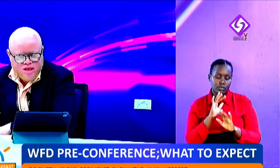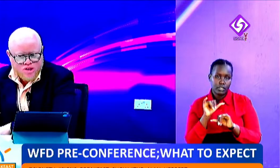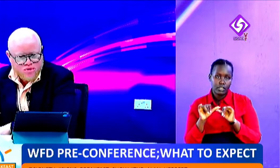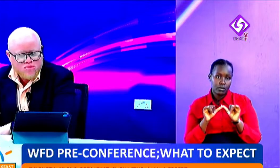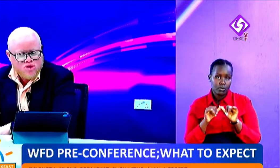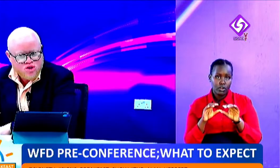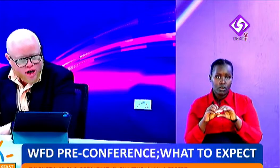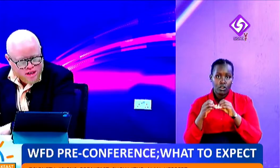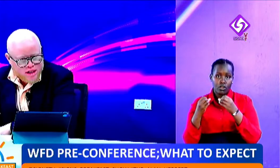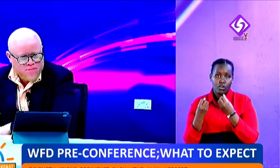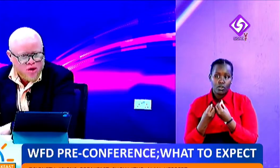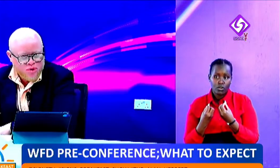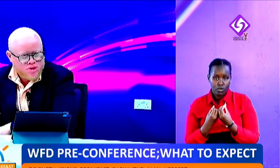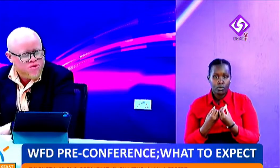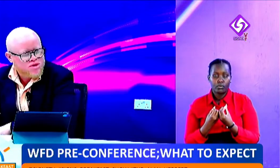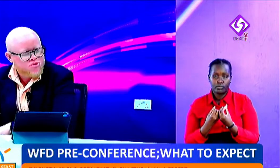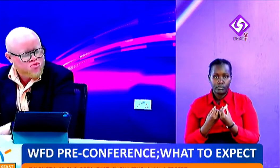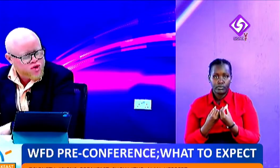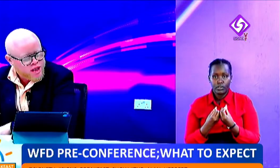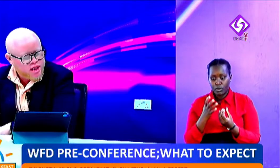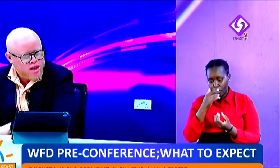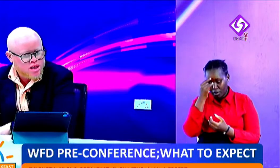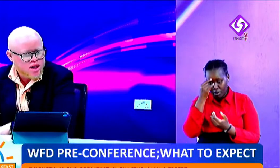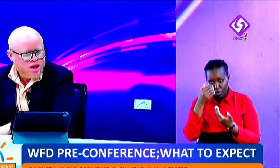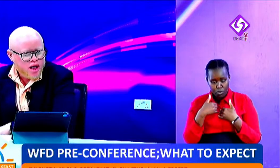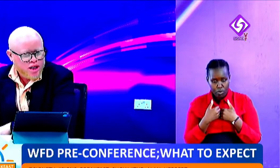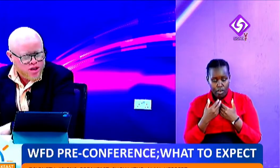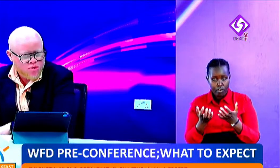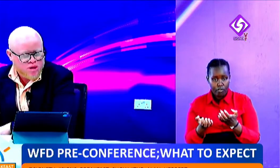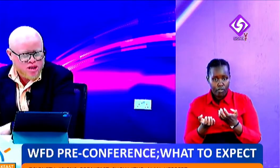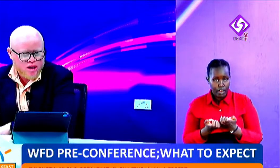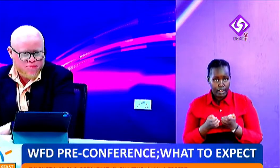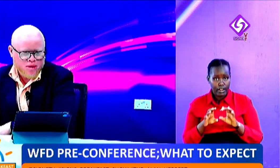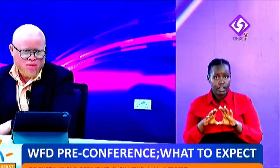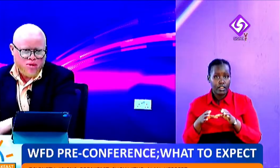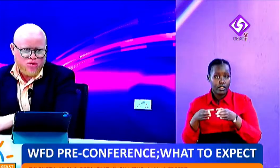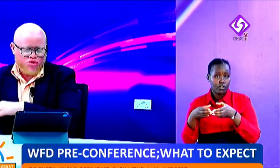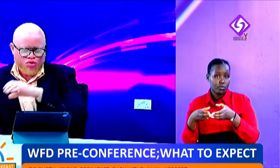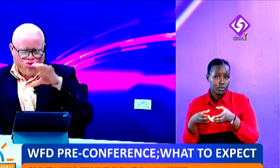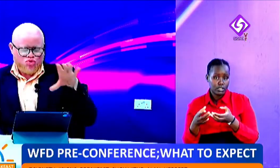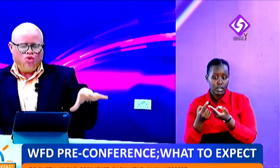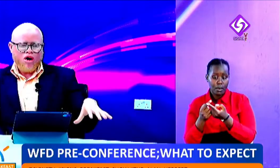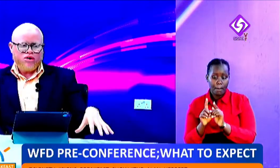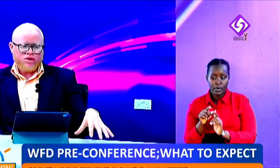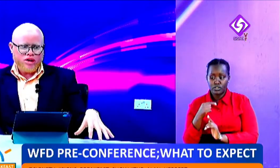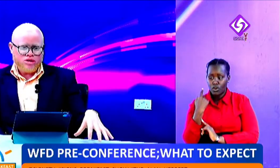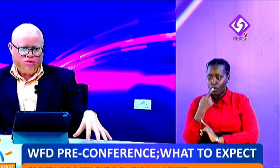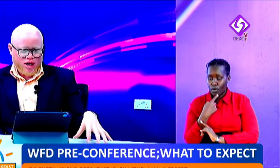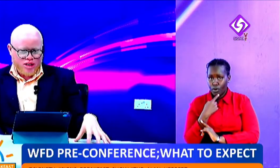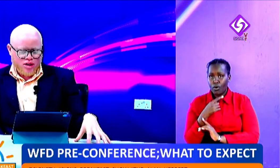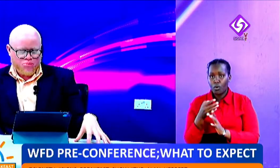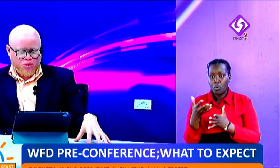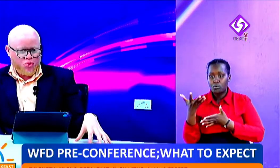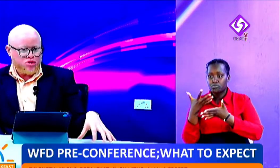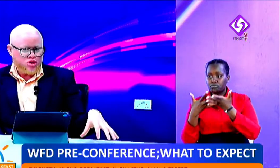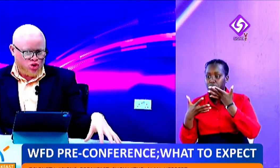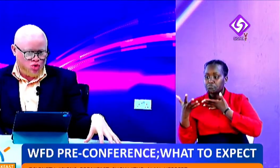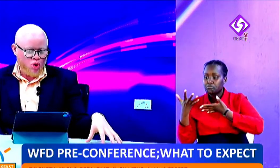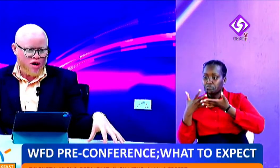organization starting because there is a real need in the community. But for those who are interacting with you and